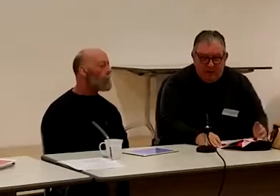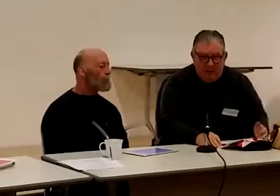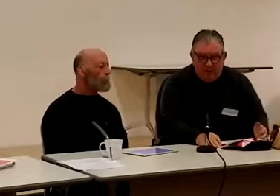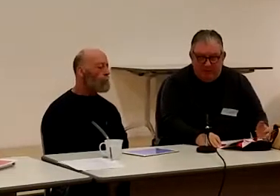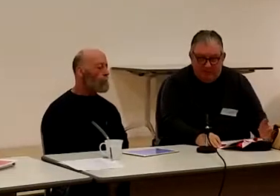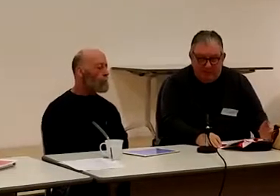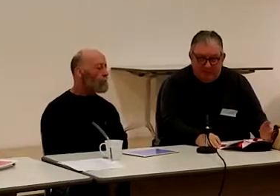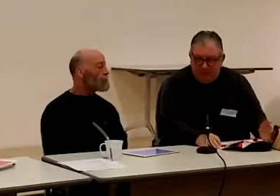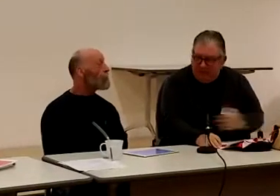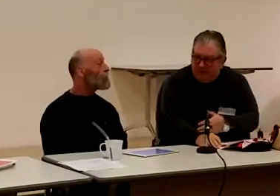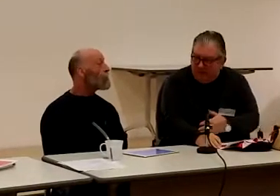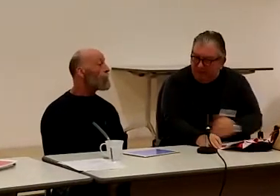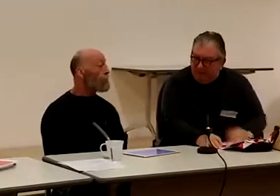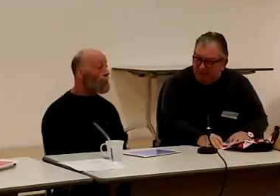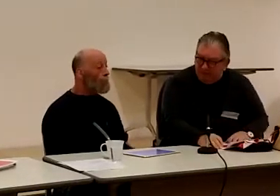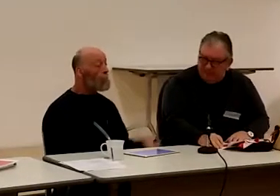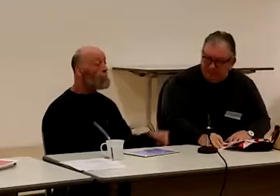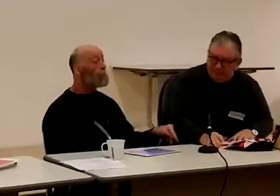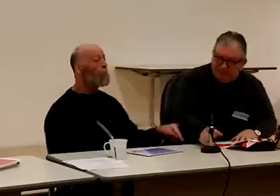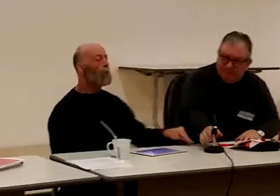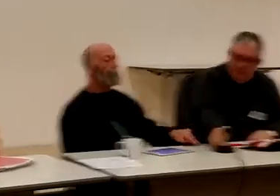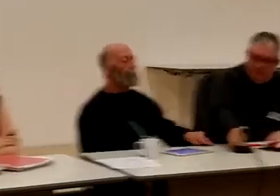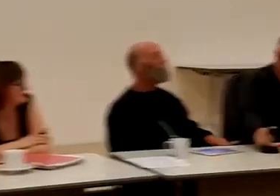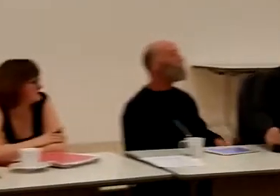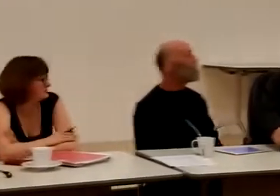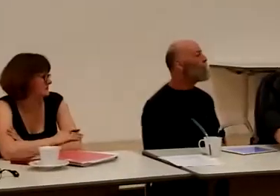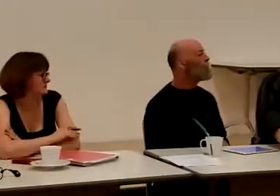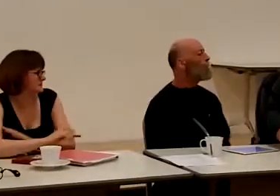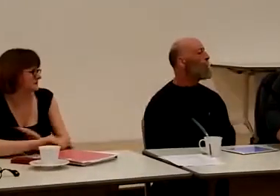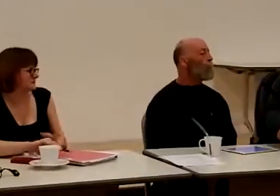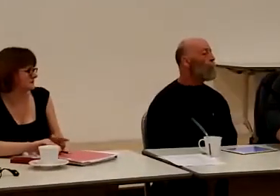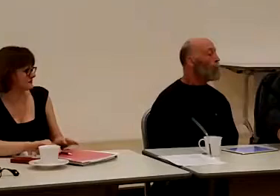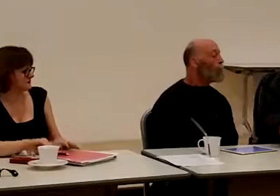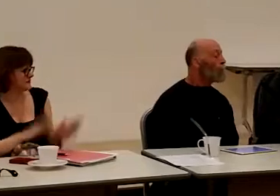further words from me, Bob.